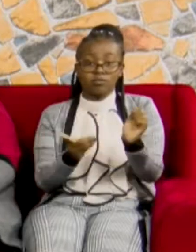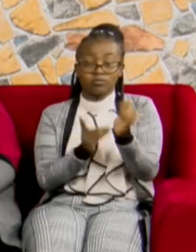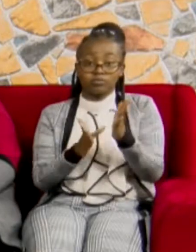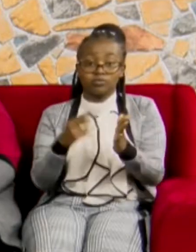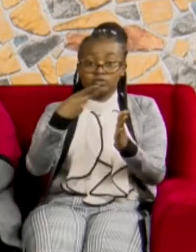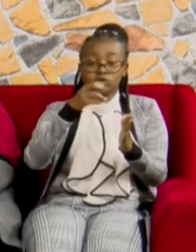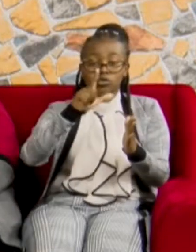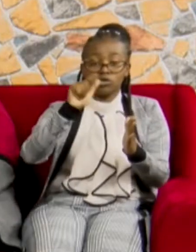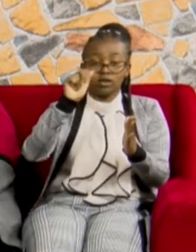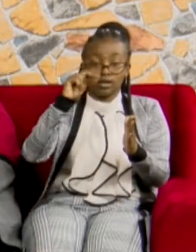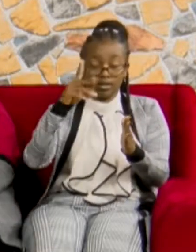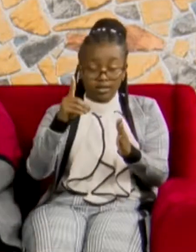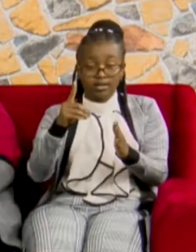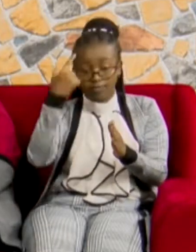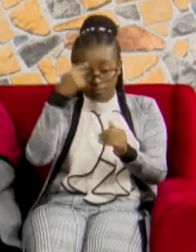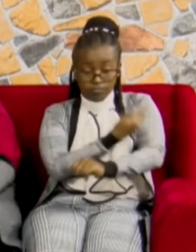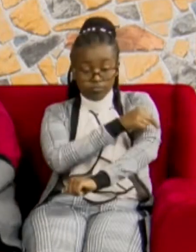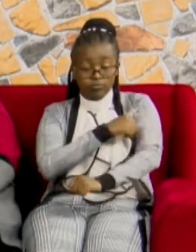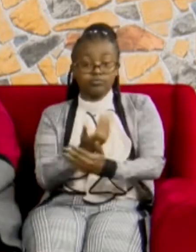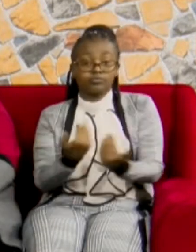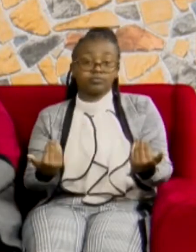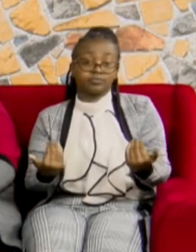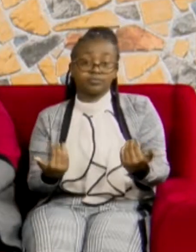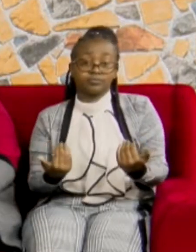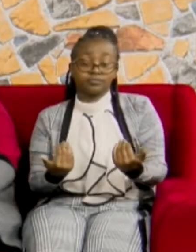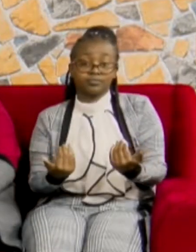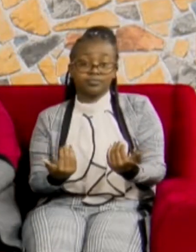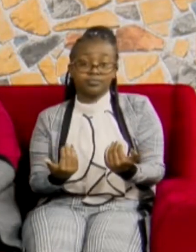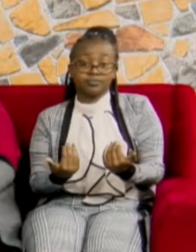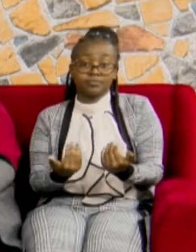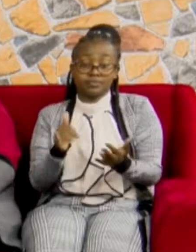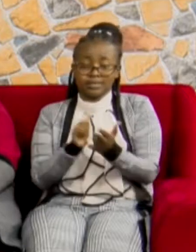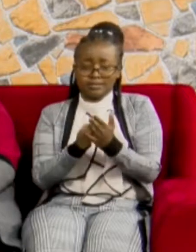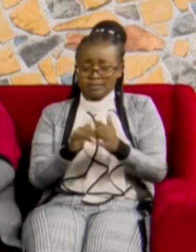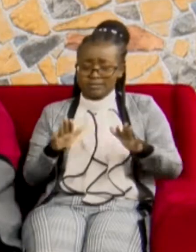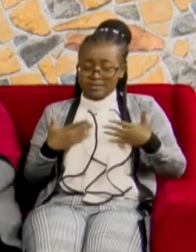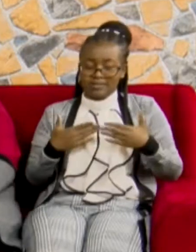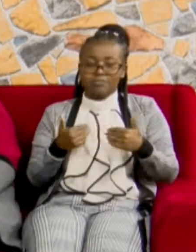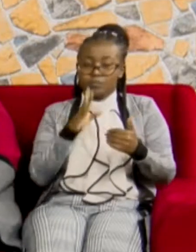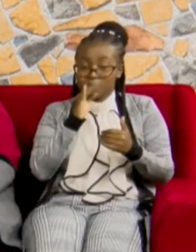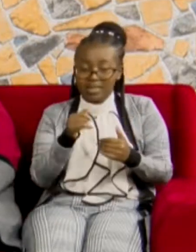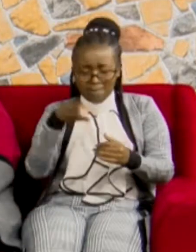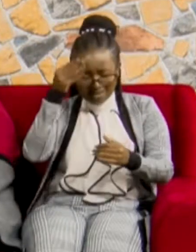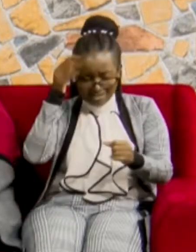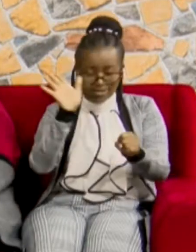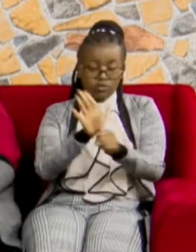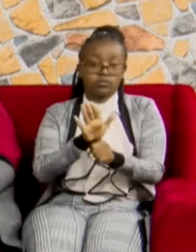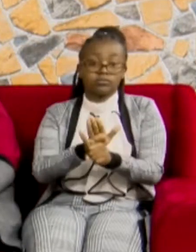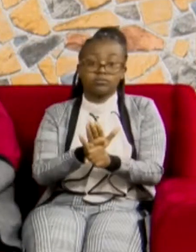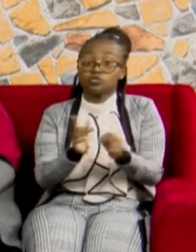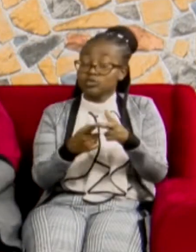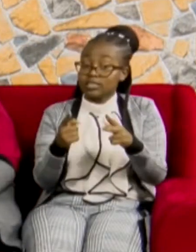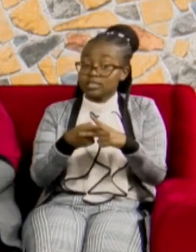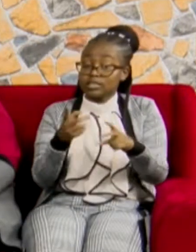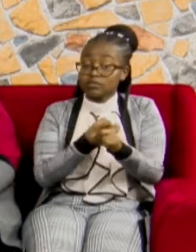Holland Bloorview Acute Rehabilitation Hospital. Wow. And it was great being there. I learned a lot. You learned a lot. Yes, I did. So you started